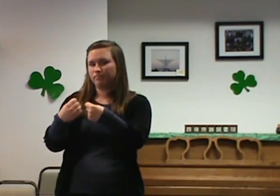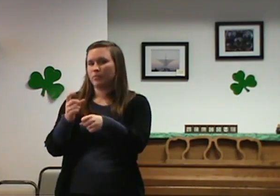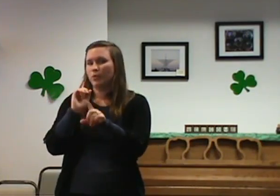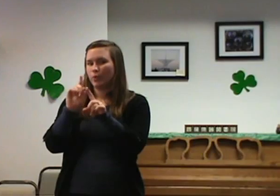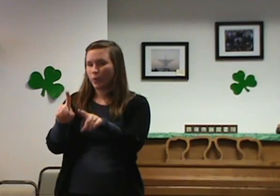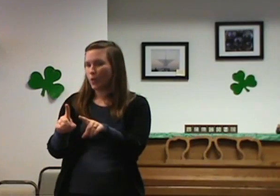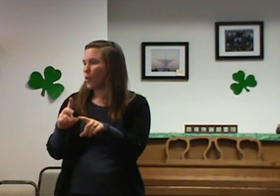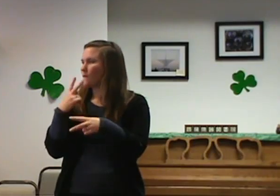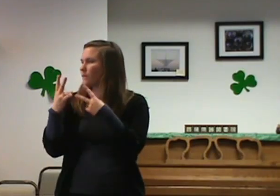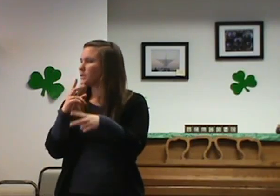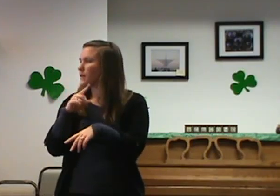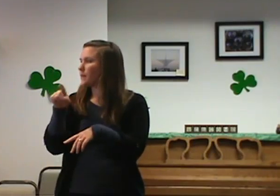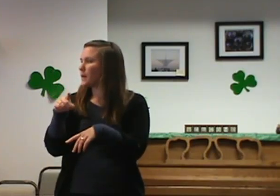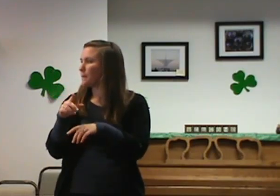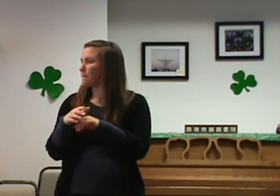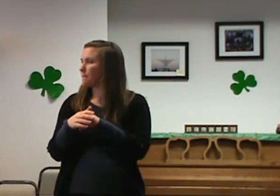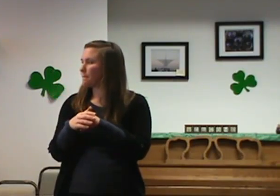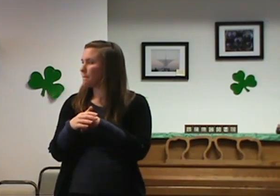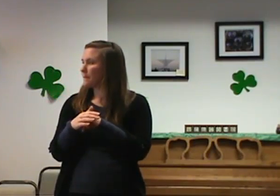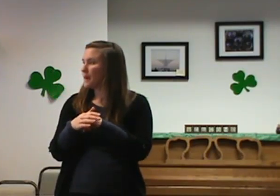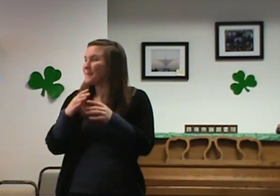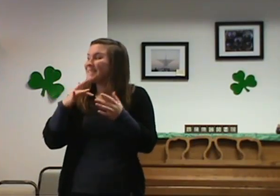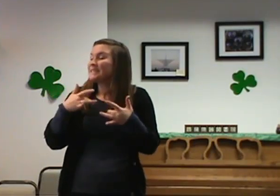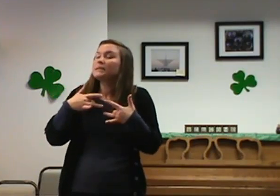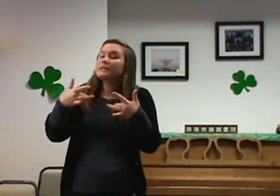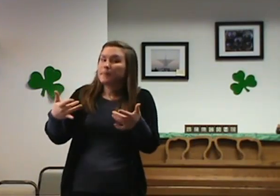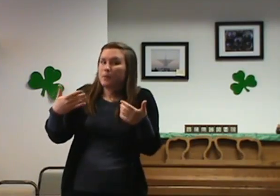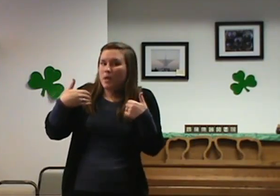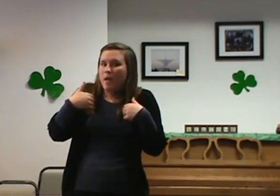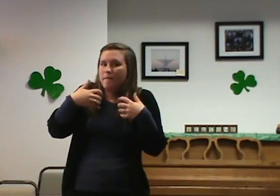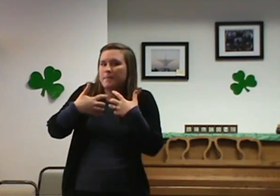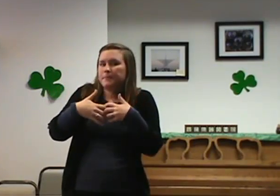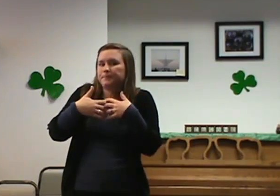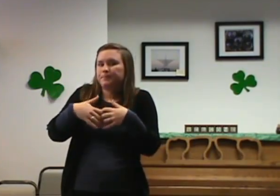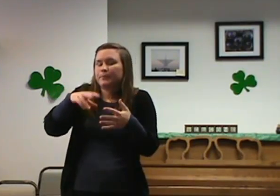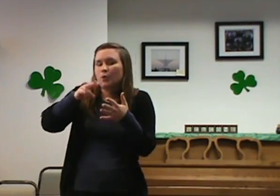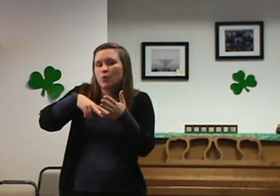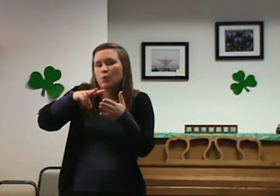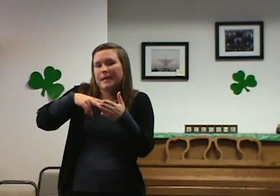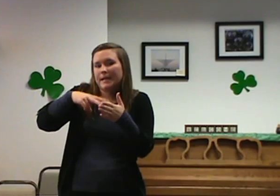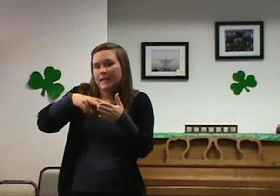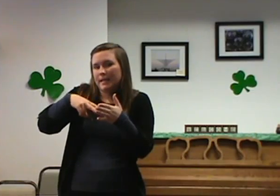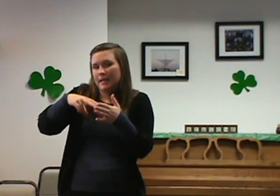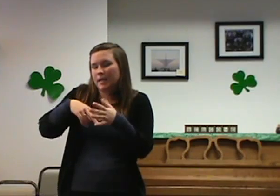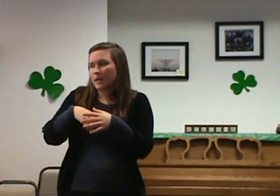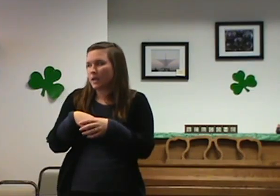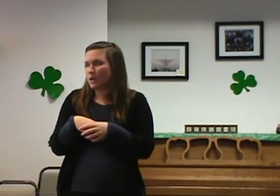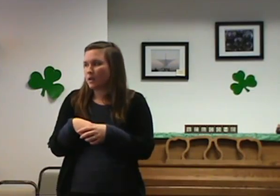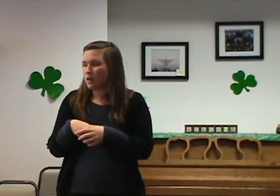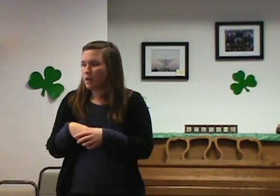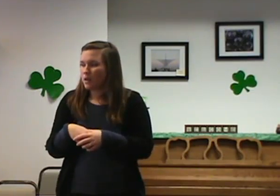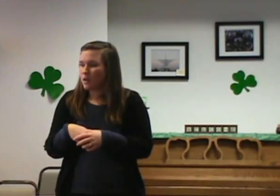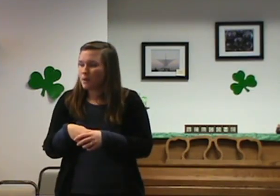what you'd like? We normally take a reading machine along. I carry the Topaz, so we usually